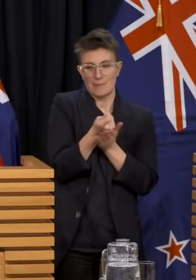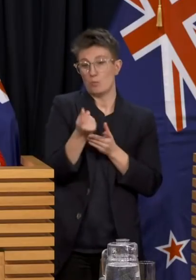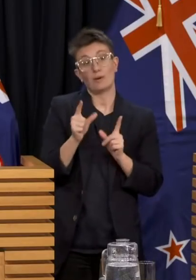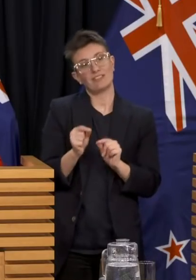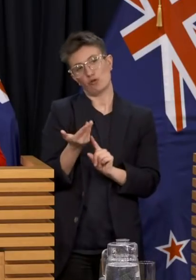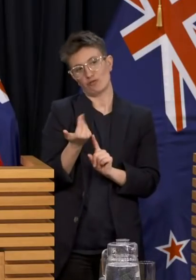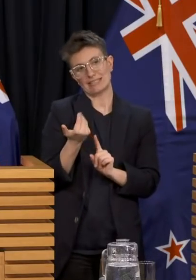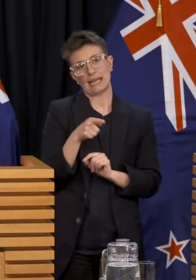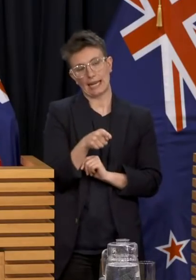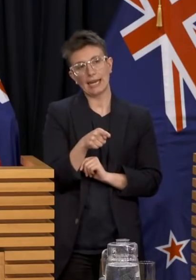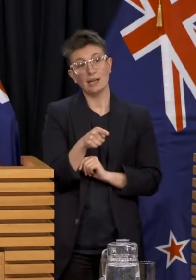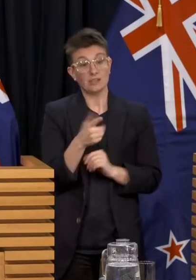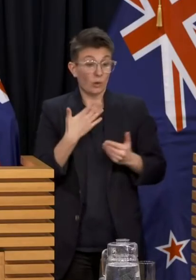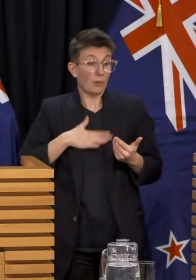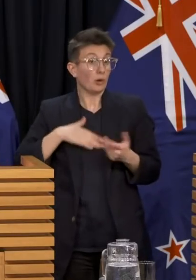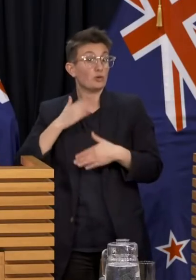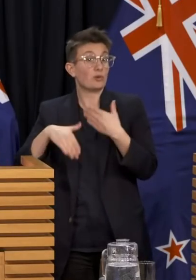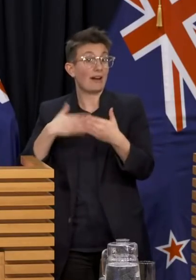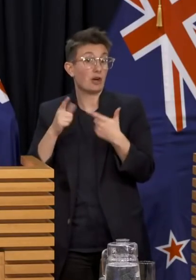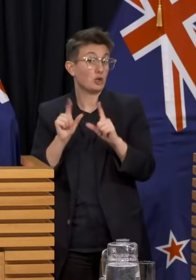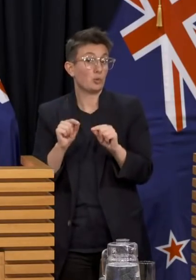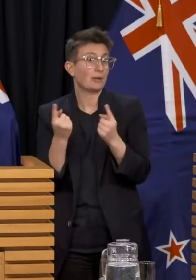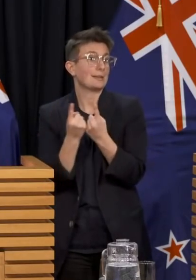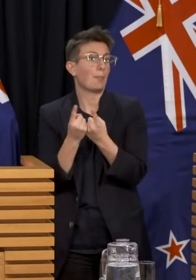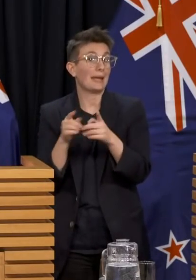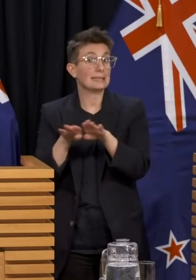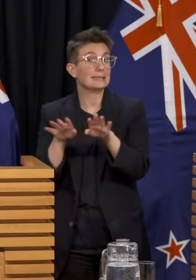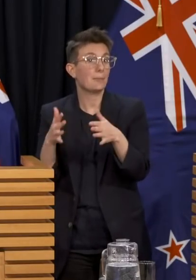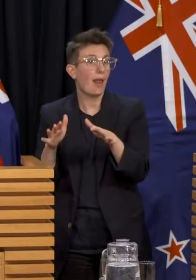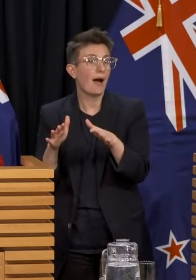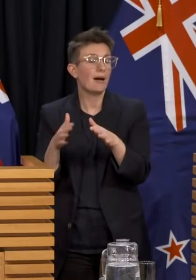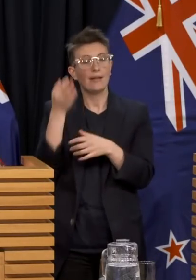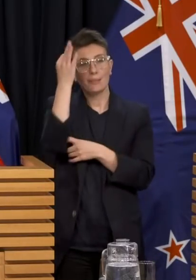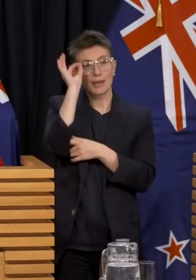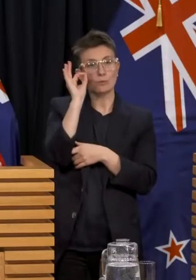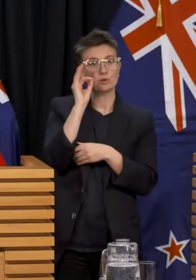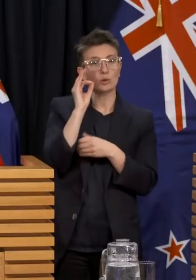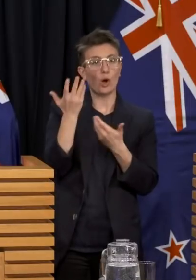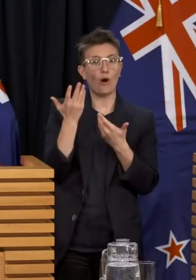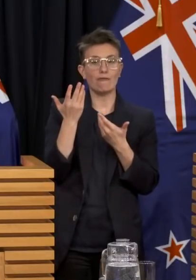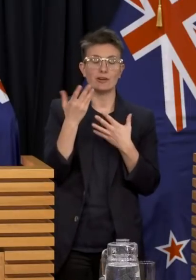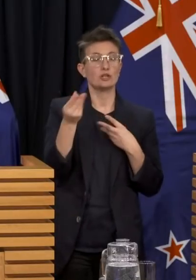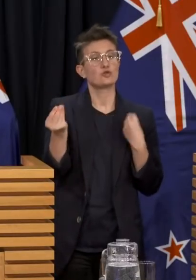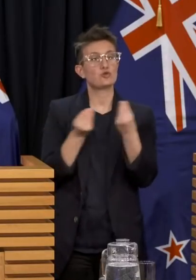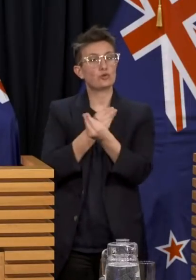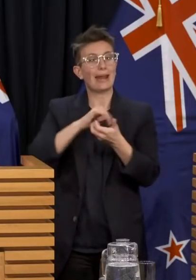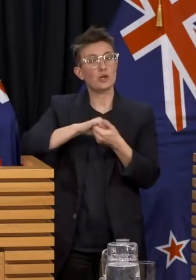that work. The Council of Trade Unions and Business New Zealand agree with us, and so that's something that we've